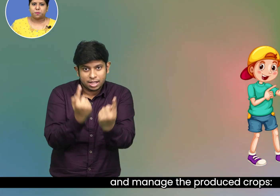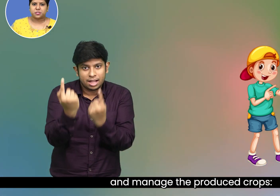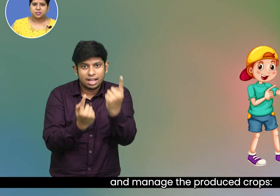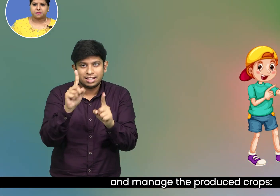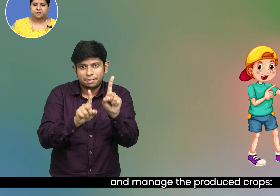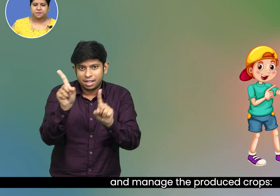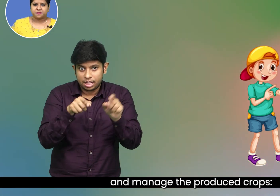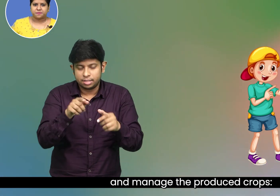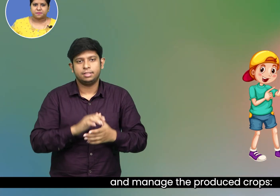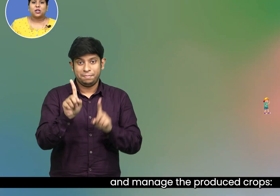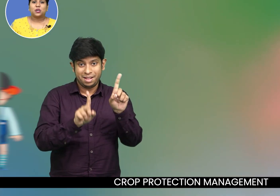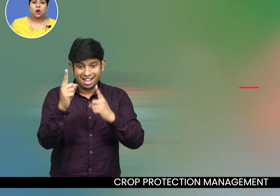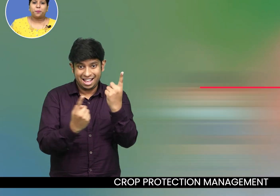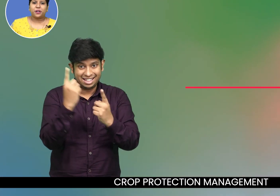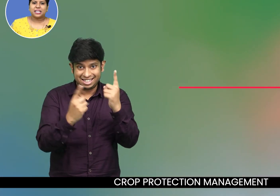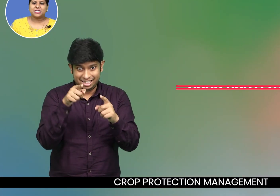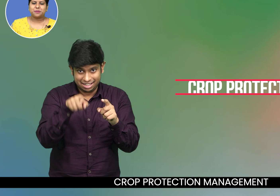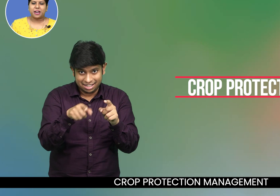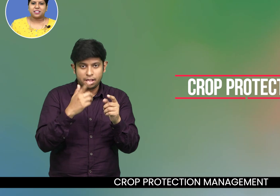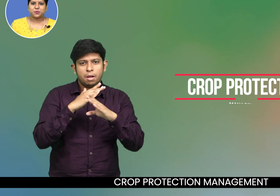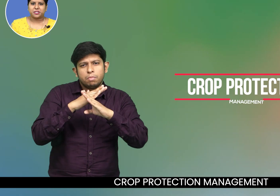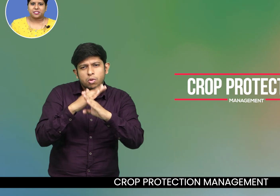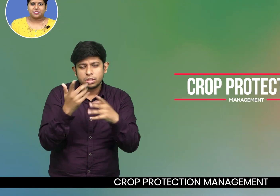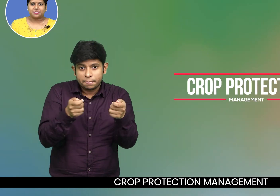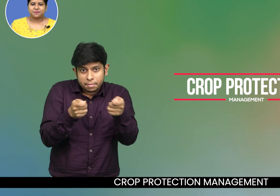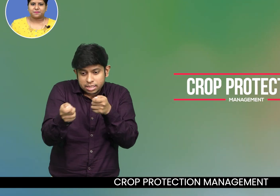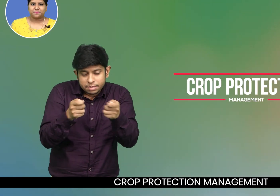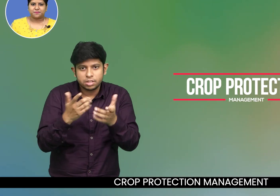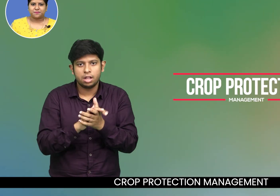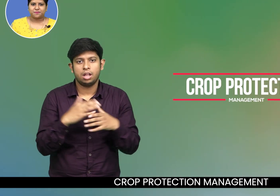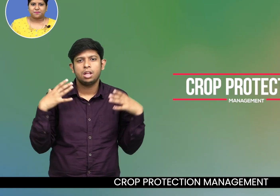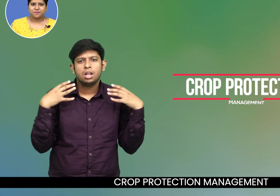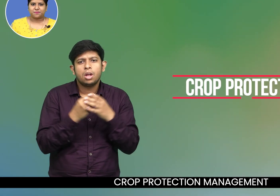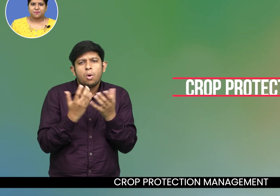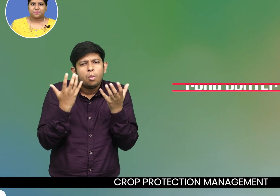produced crops. Crop protection management.